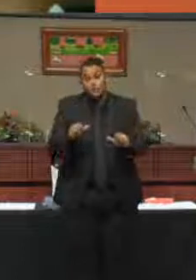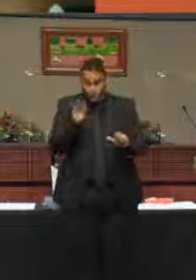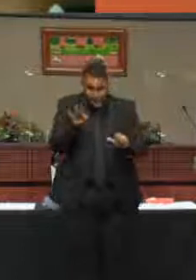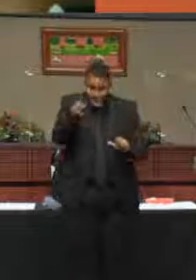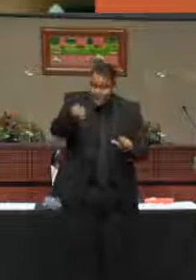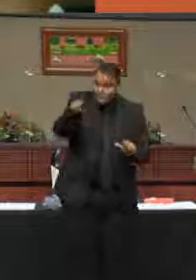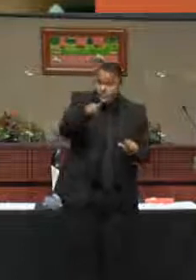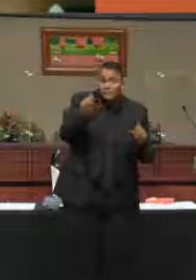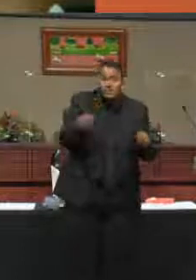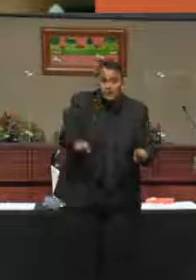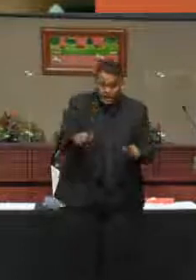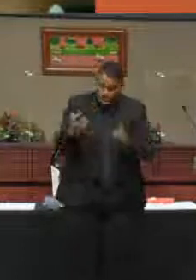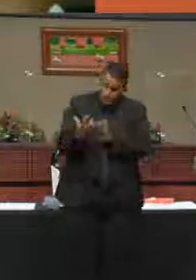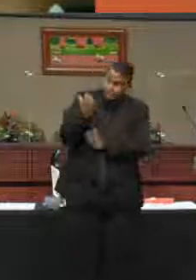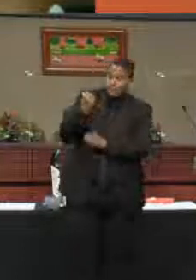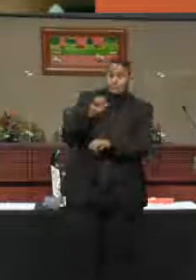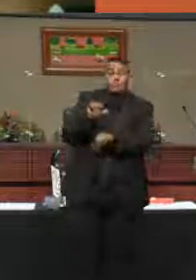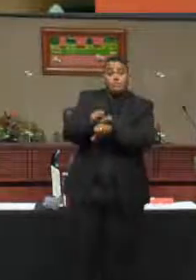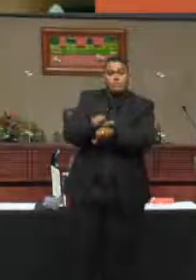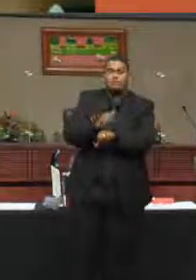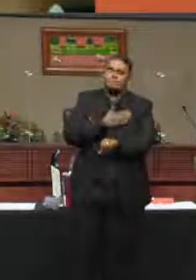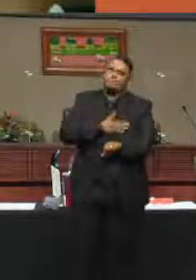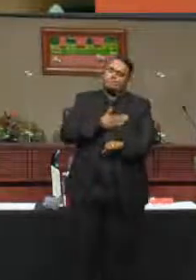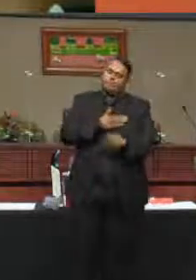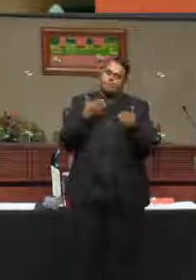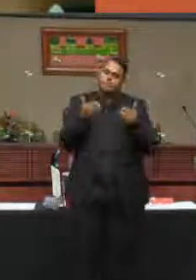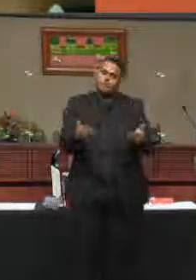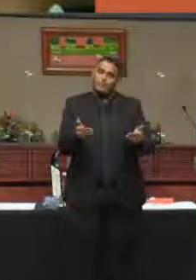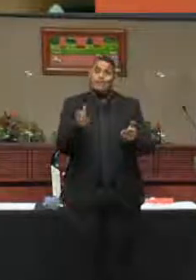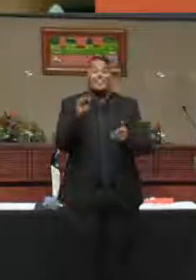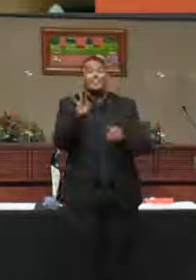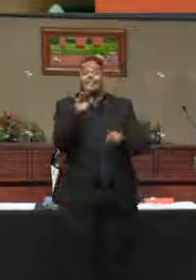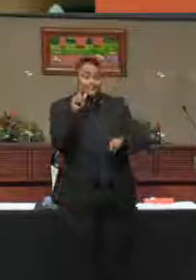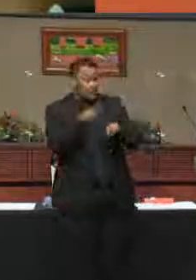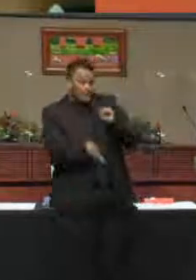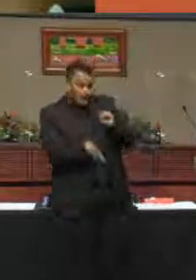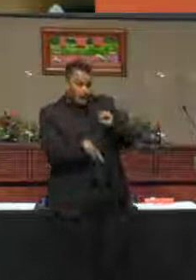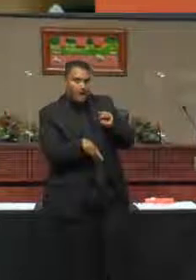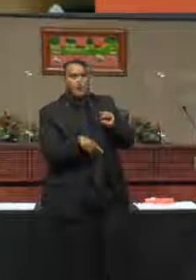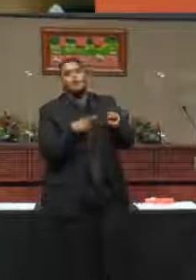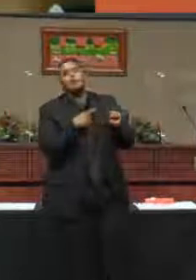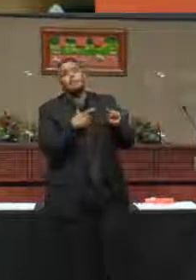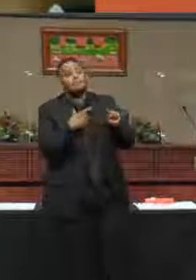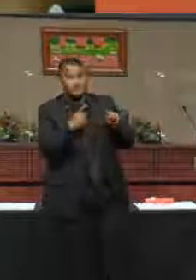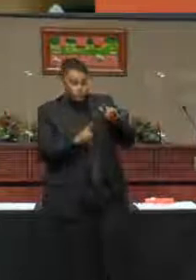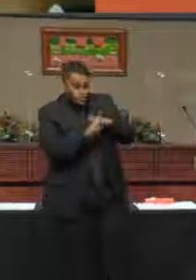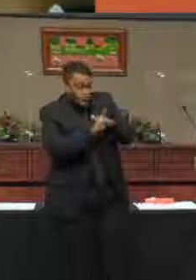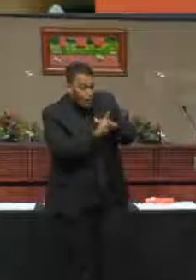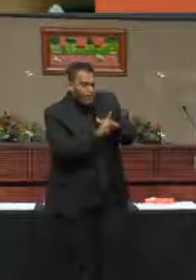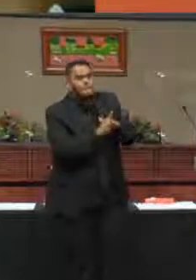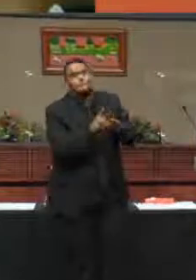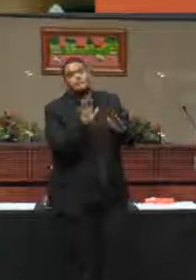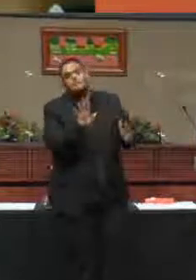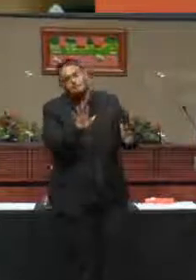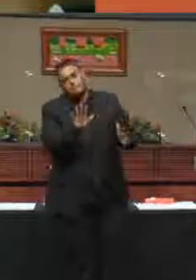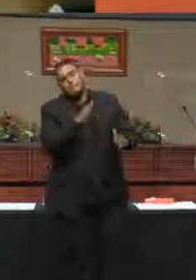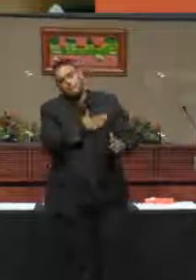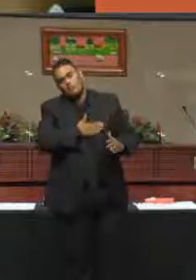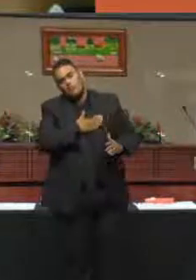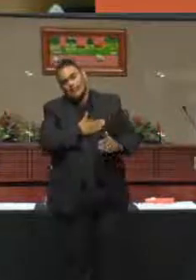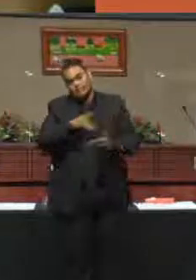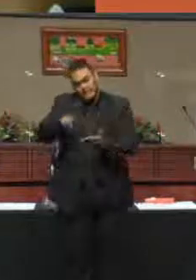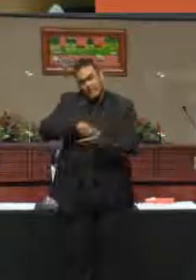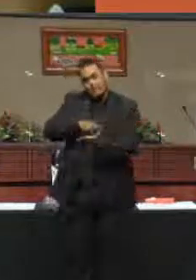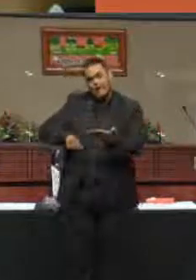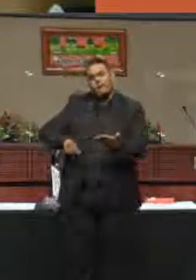you cannot attend after you've made an appointment, please remember to cancel the appointment to allow someone else to be able to take